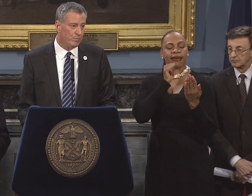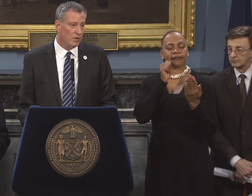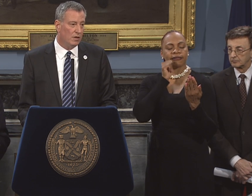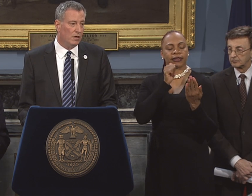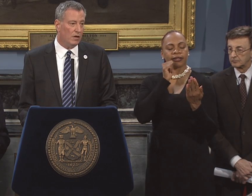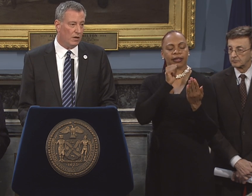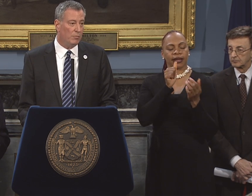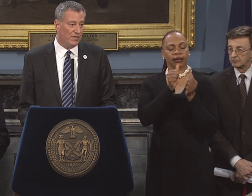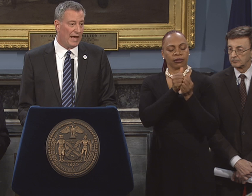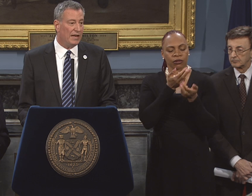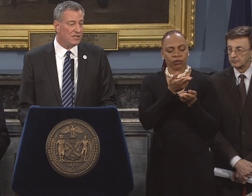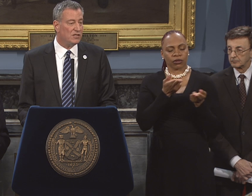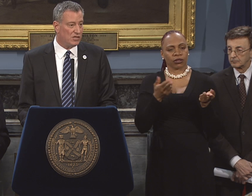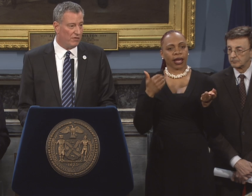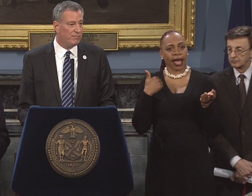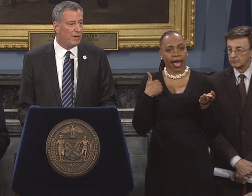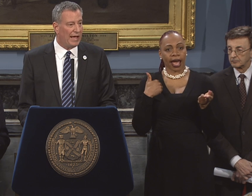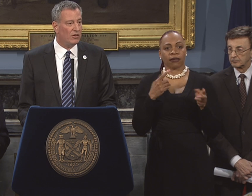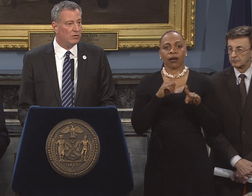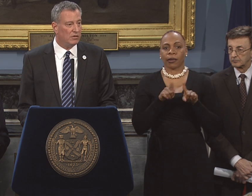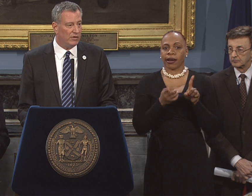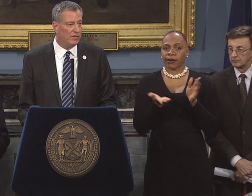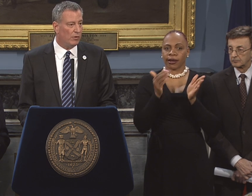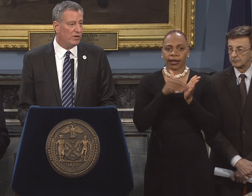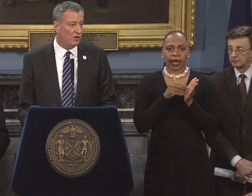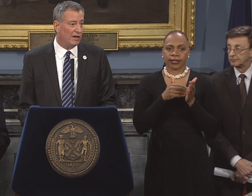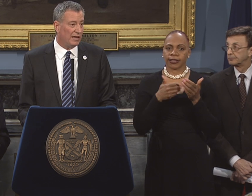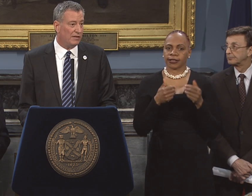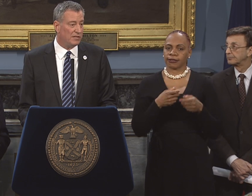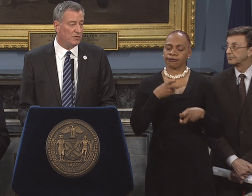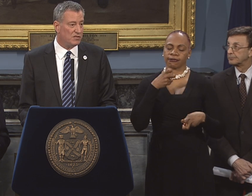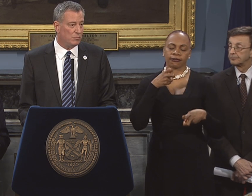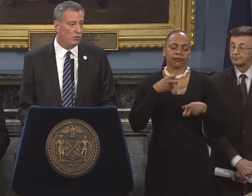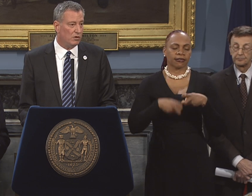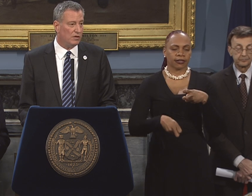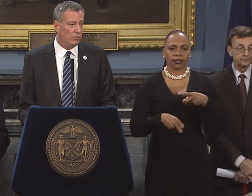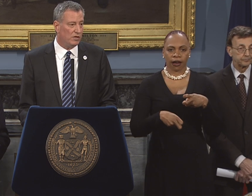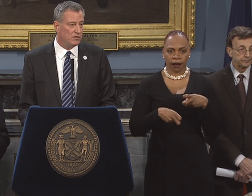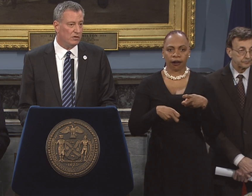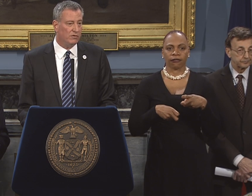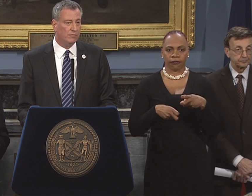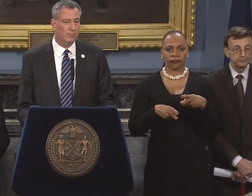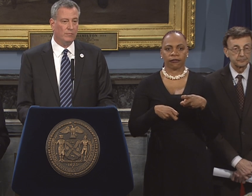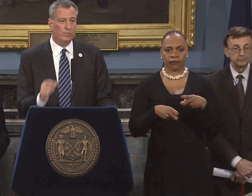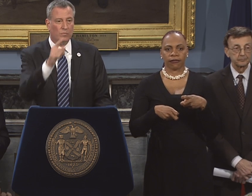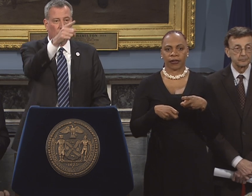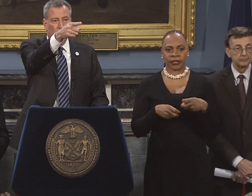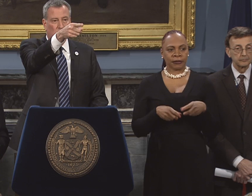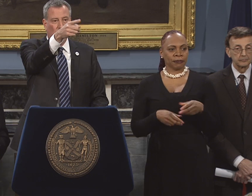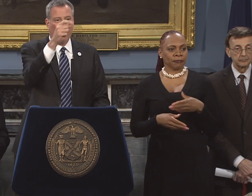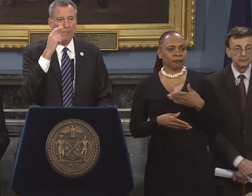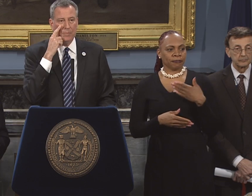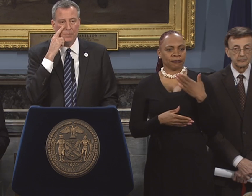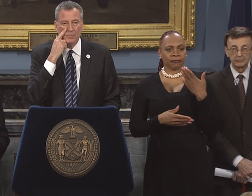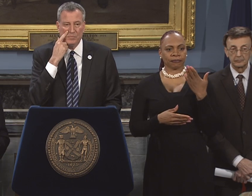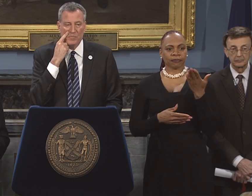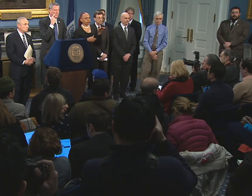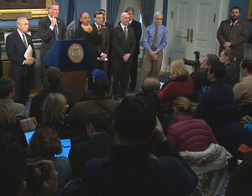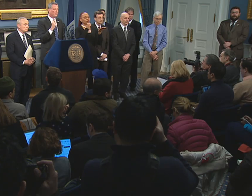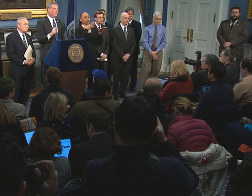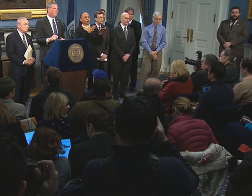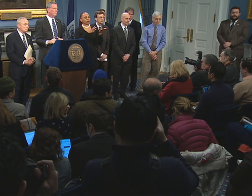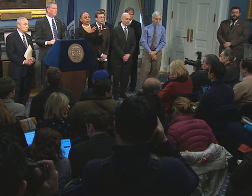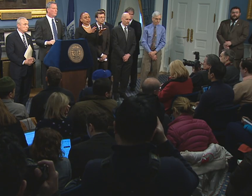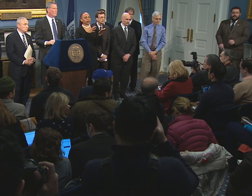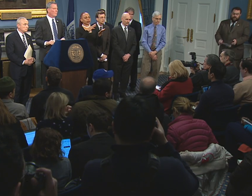have. But that is a tough battle, given that we are not getting some of the support that we deserve. Mr. Mayor,